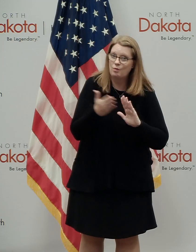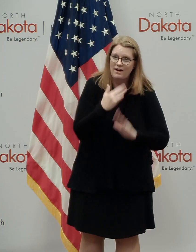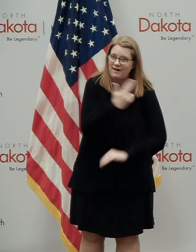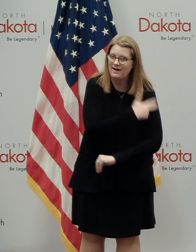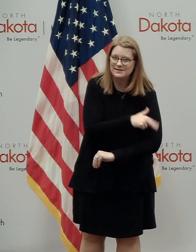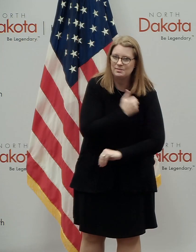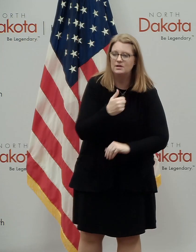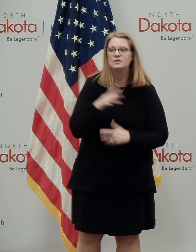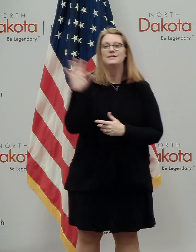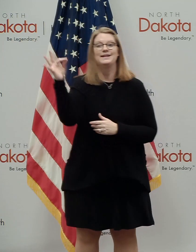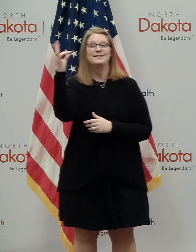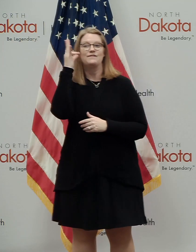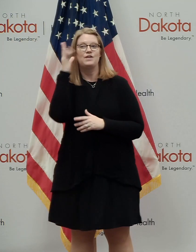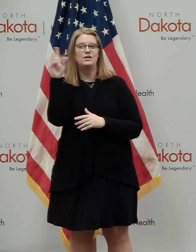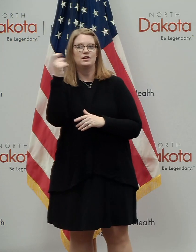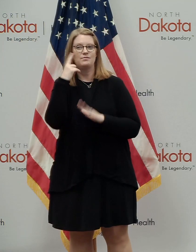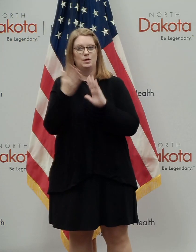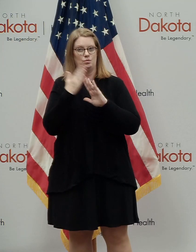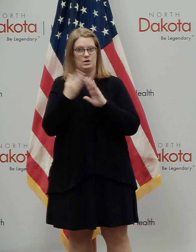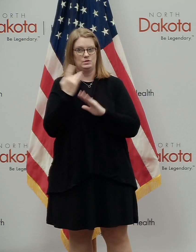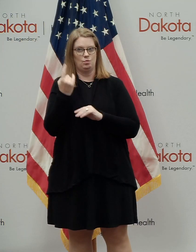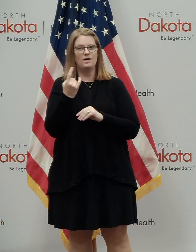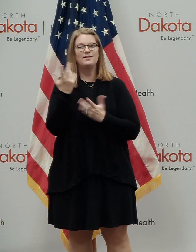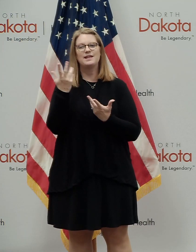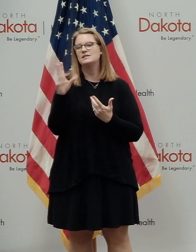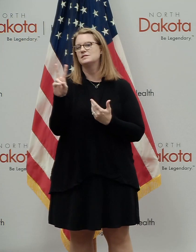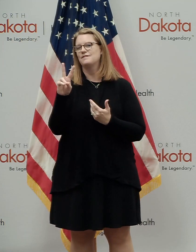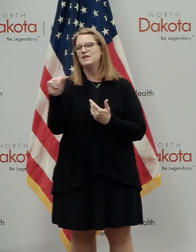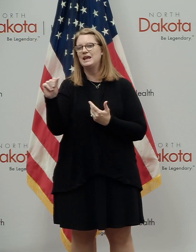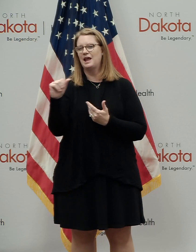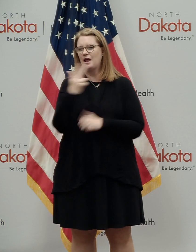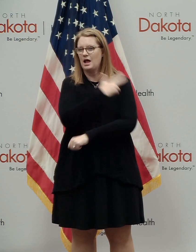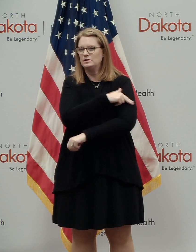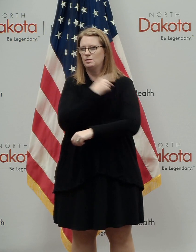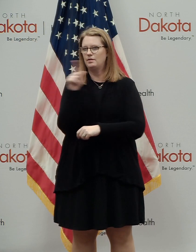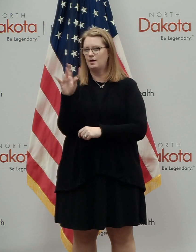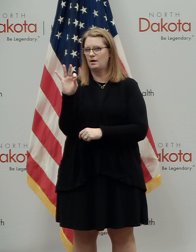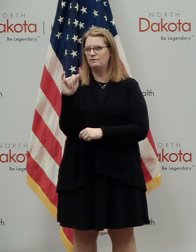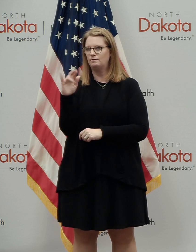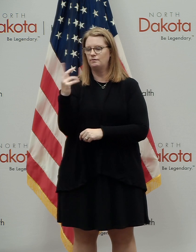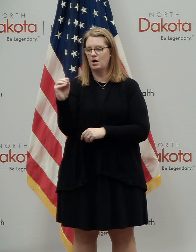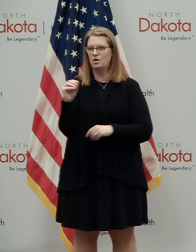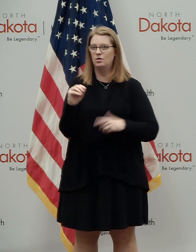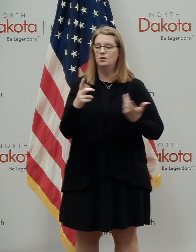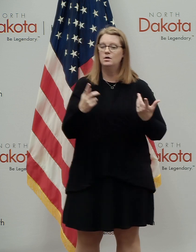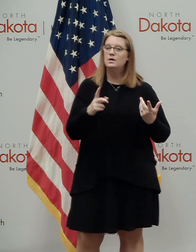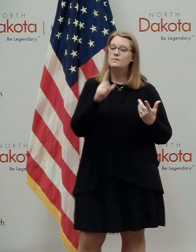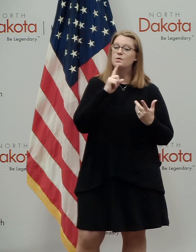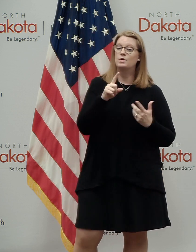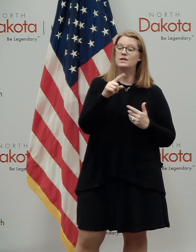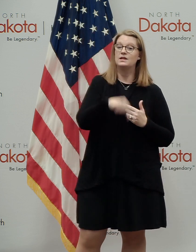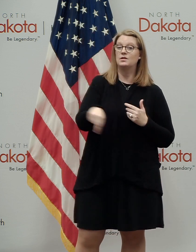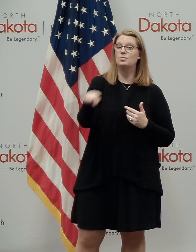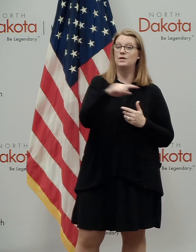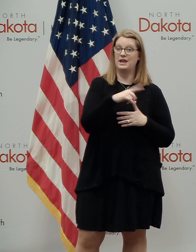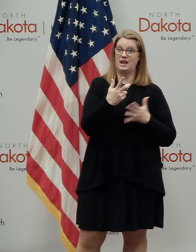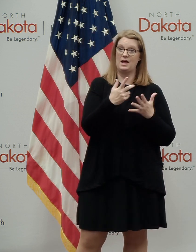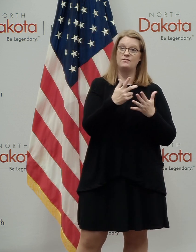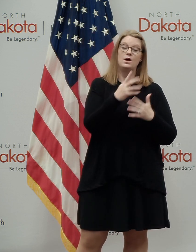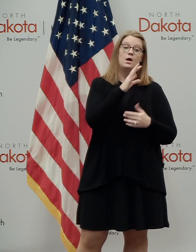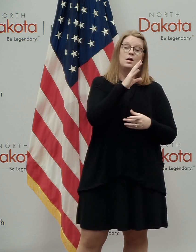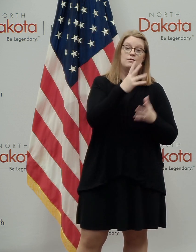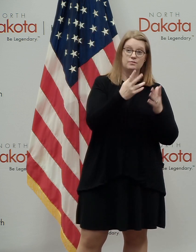state. The federal government runs one, that's the VA, but we've got a great network of both nonprofit and